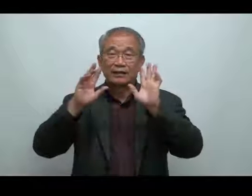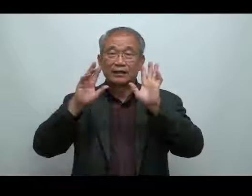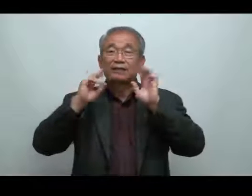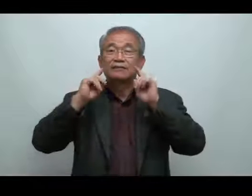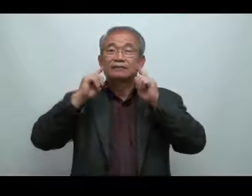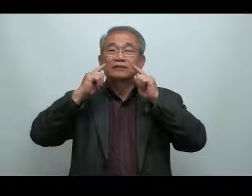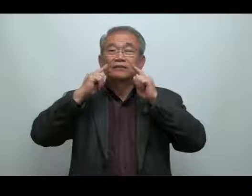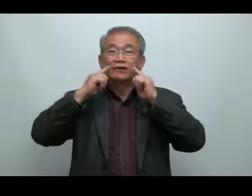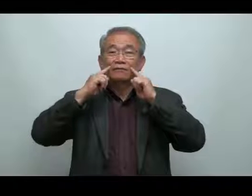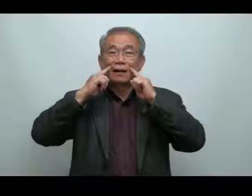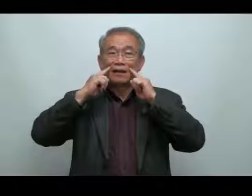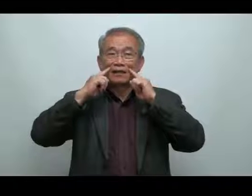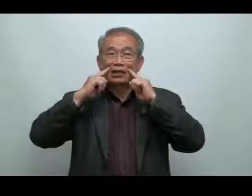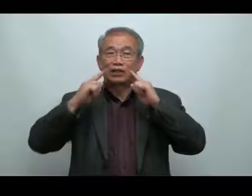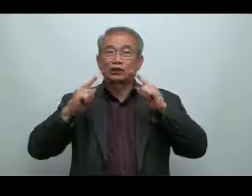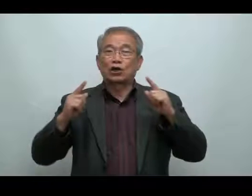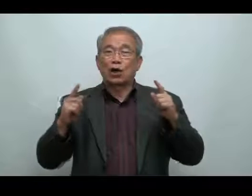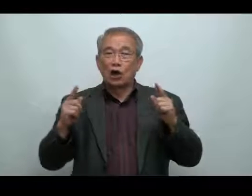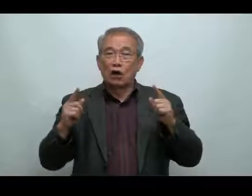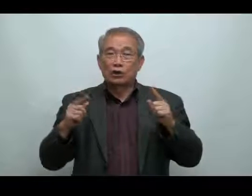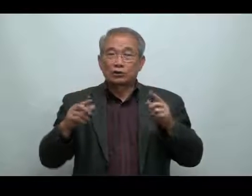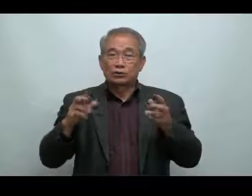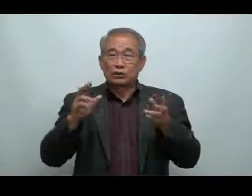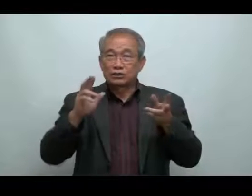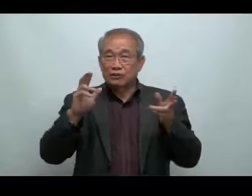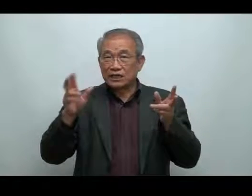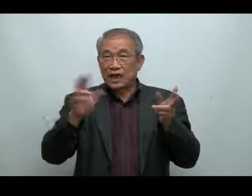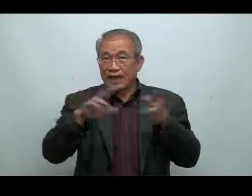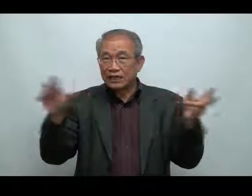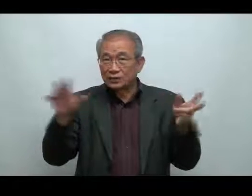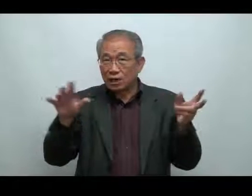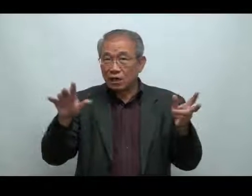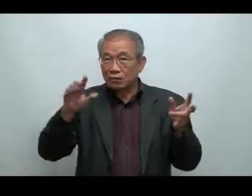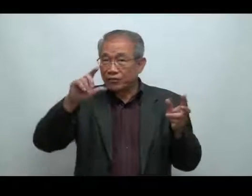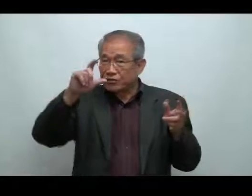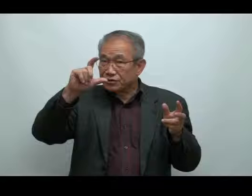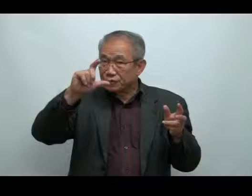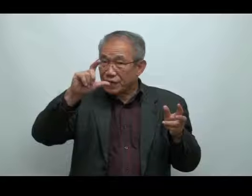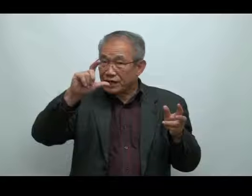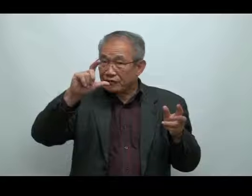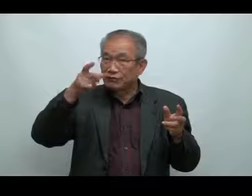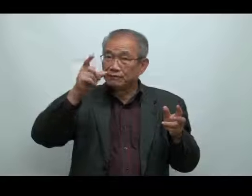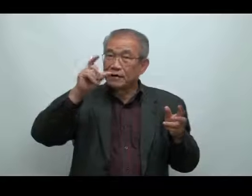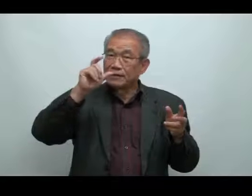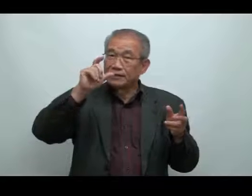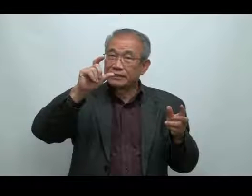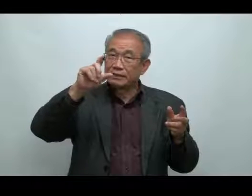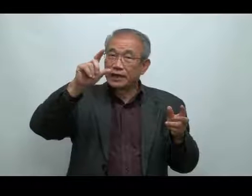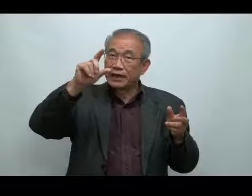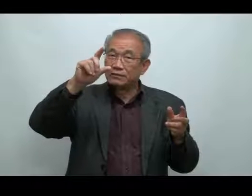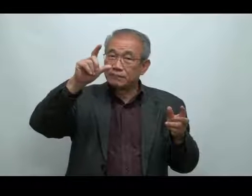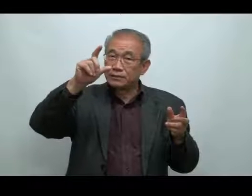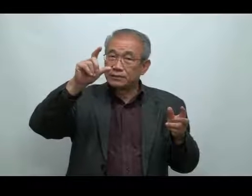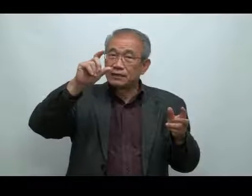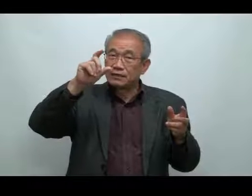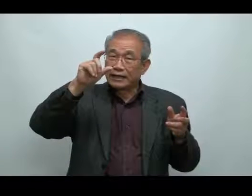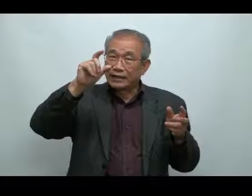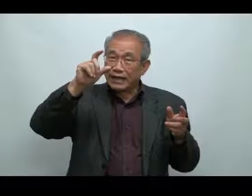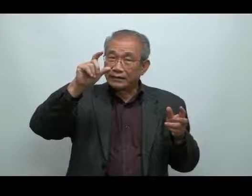Here, the soft palate is go. So when you sing any song within this range, from D to A to B, that area